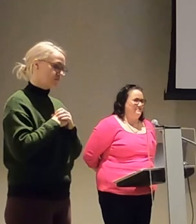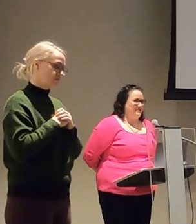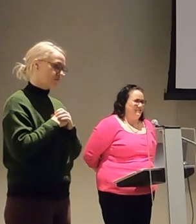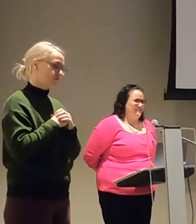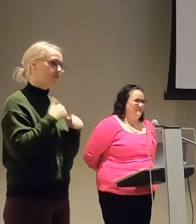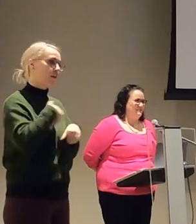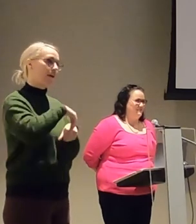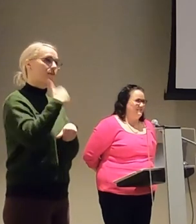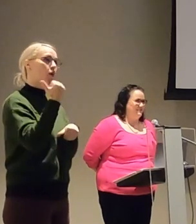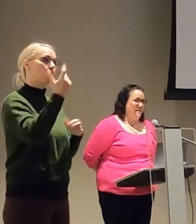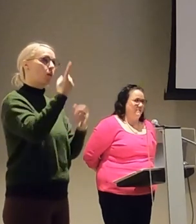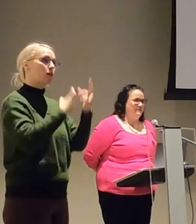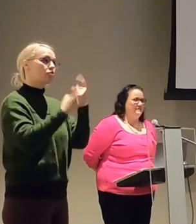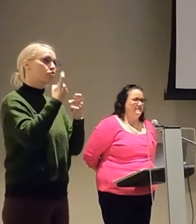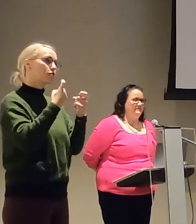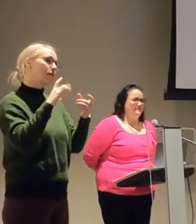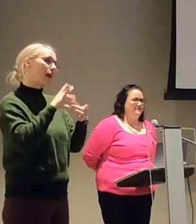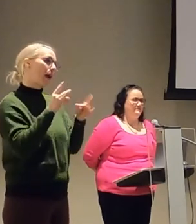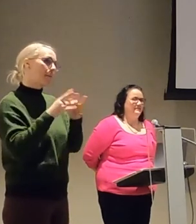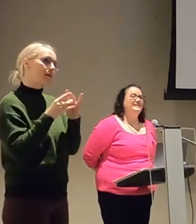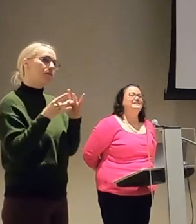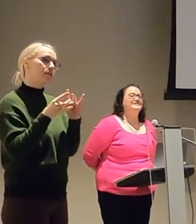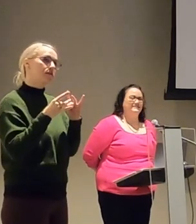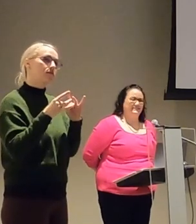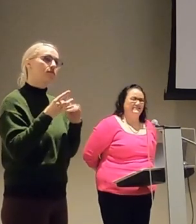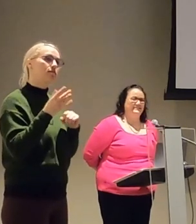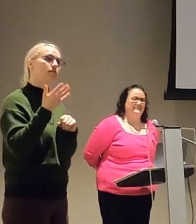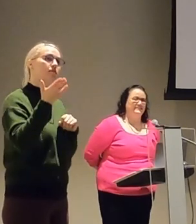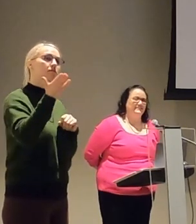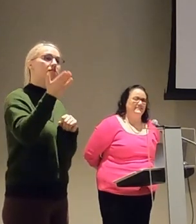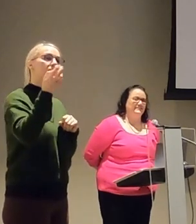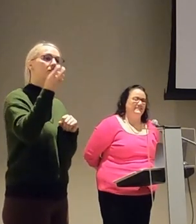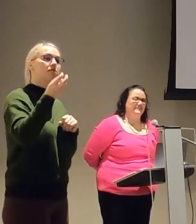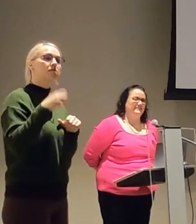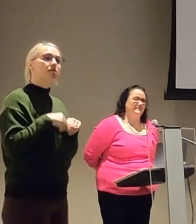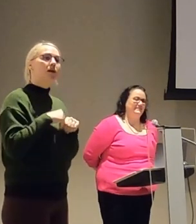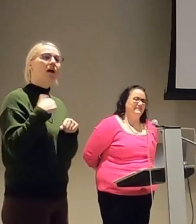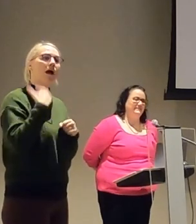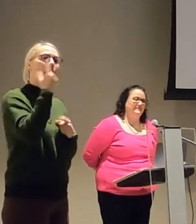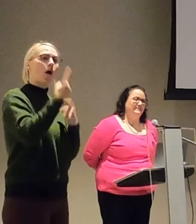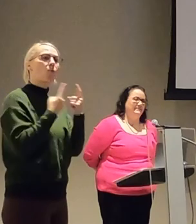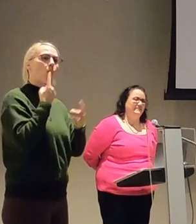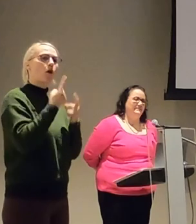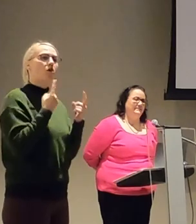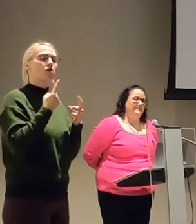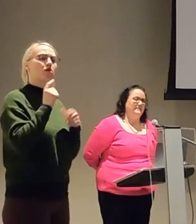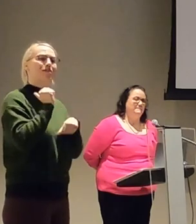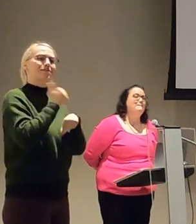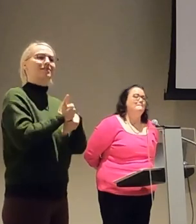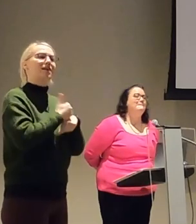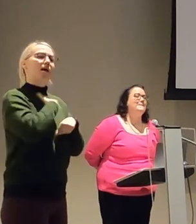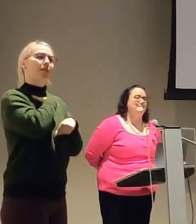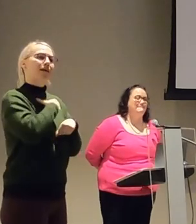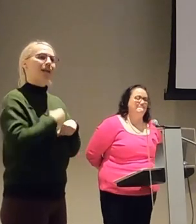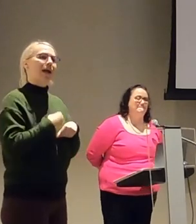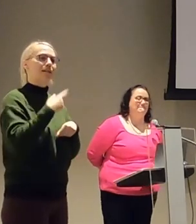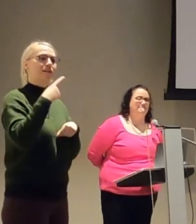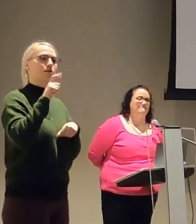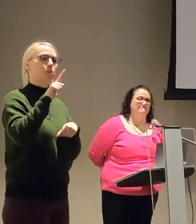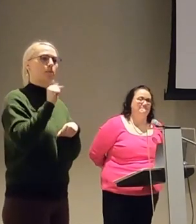Any other questions? Comments? Yes. I'm just wondering about the position of the pearl on the one that is